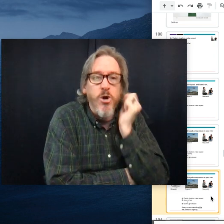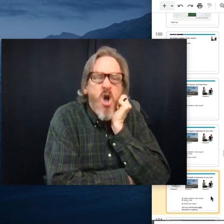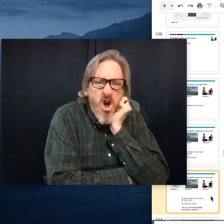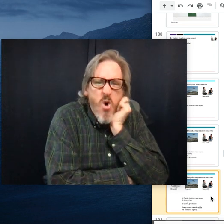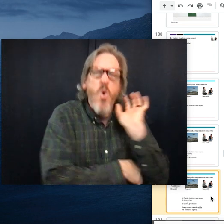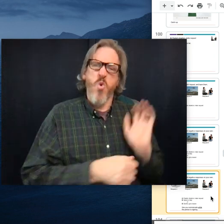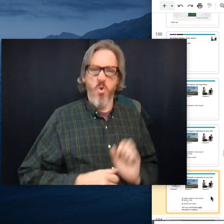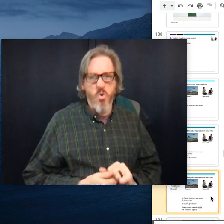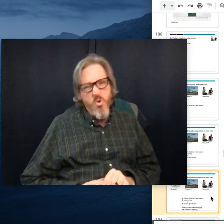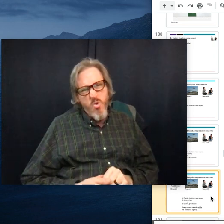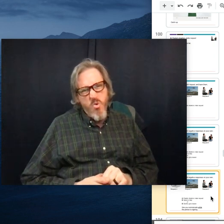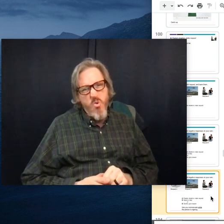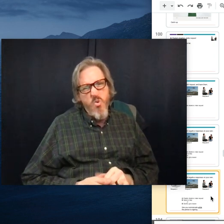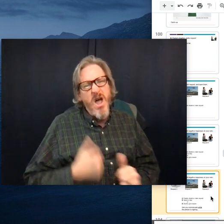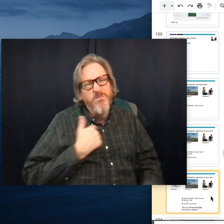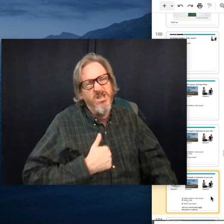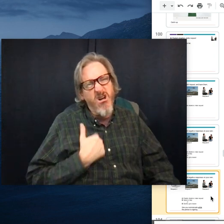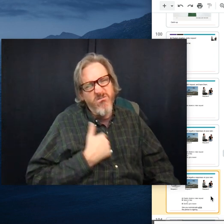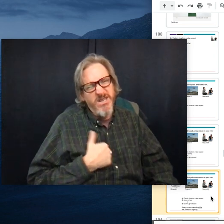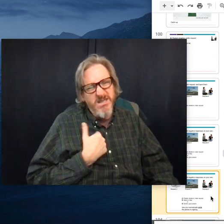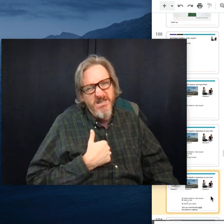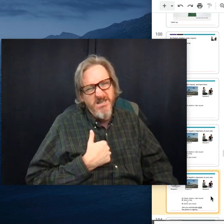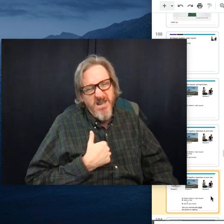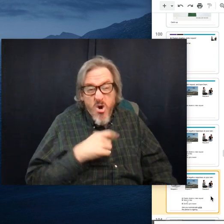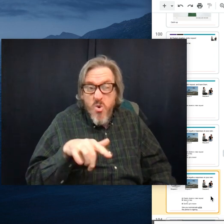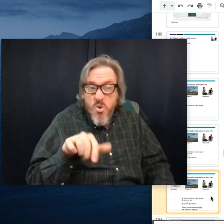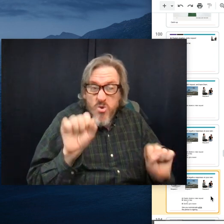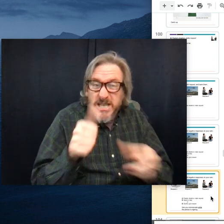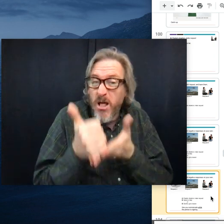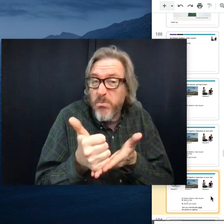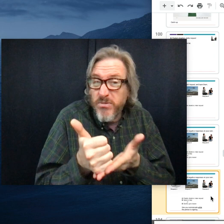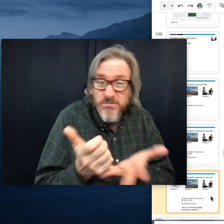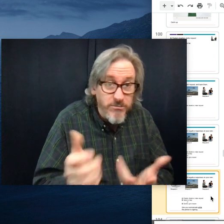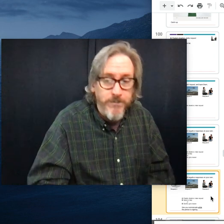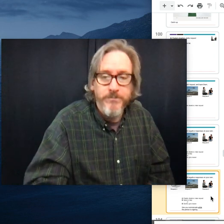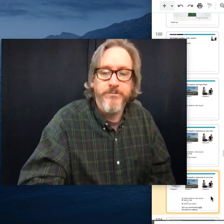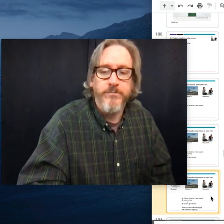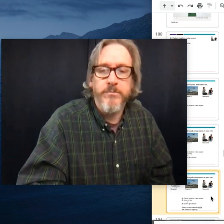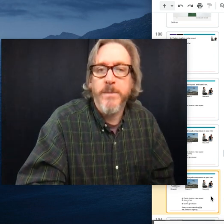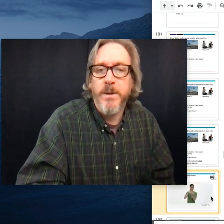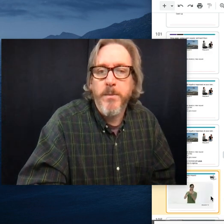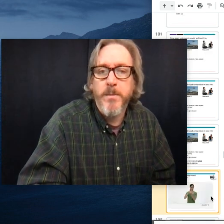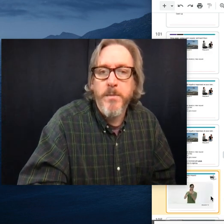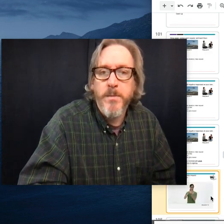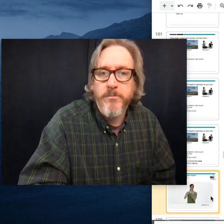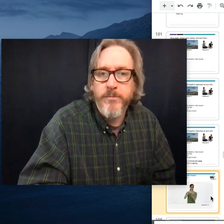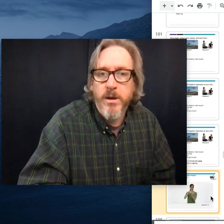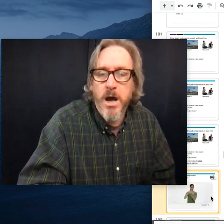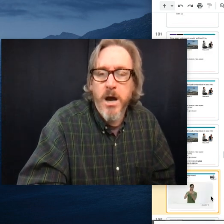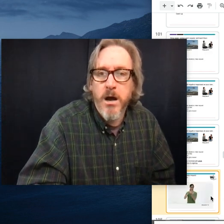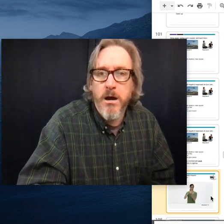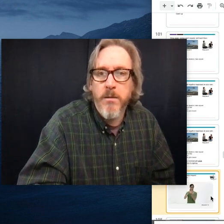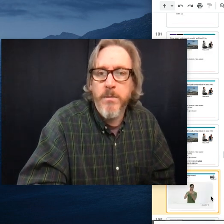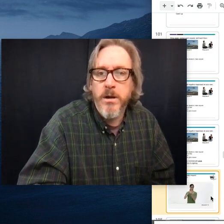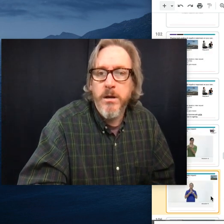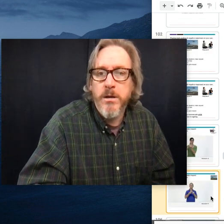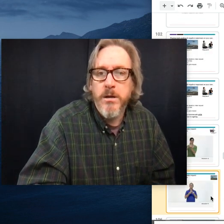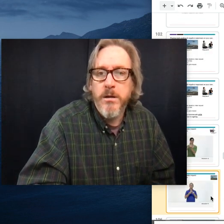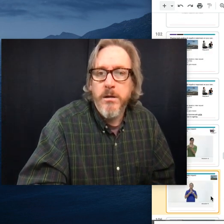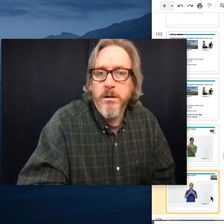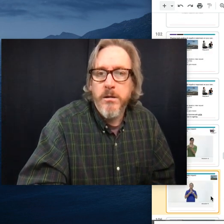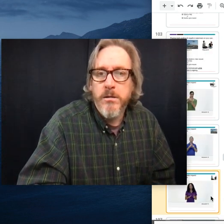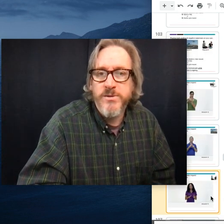Maybe you help me? Okay. And then there's the video takeoff. Blah, blah, blah. Some of the videos